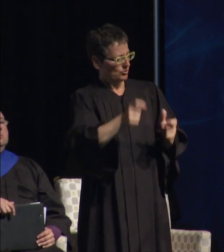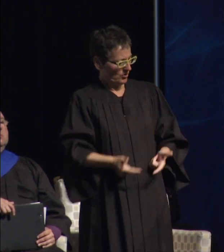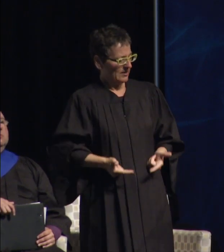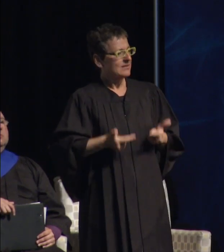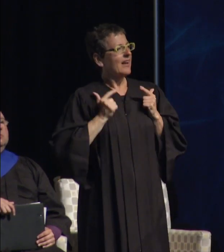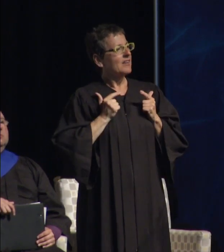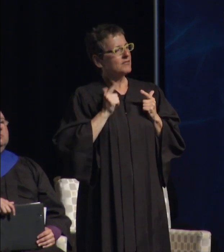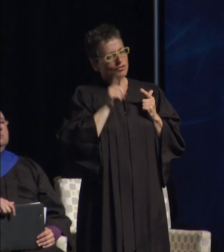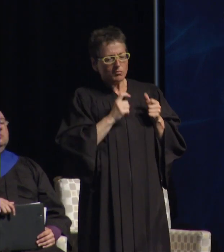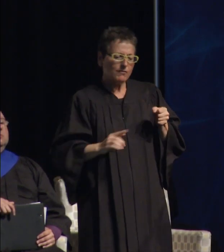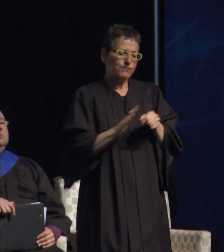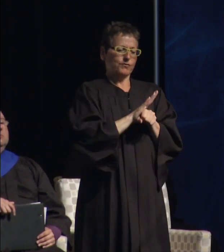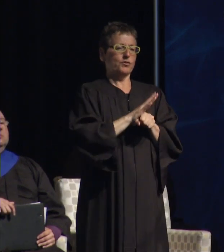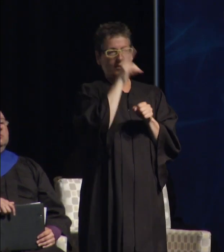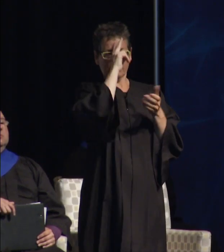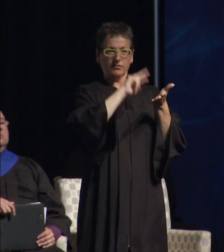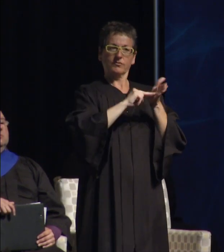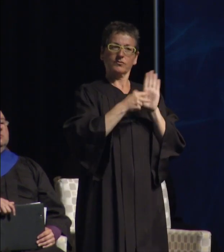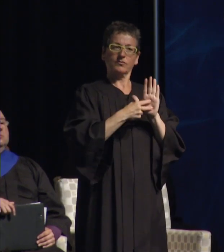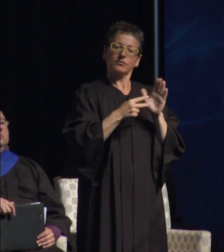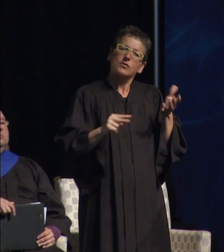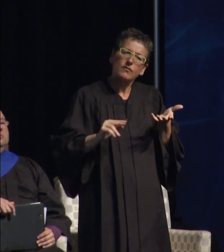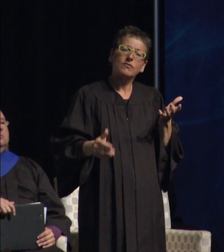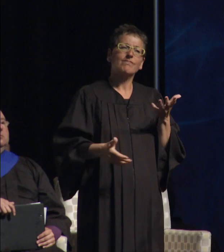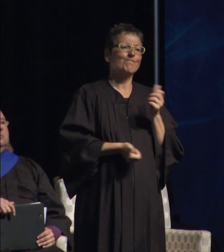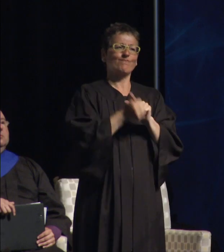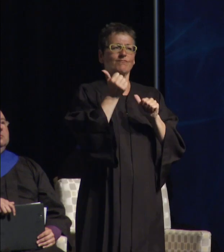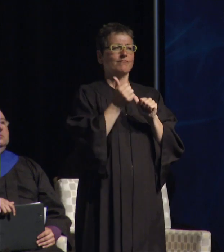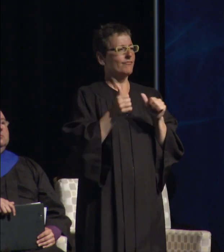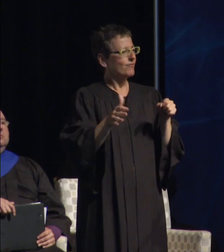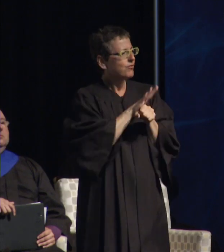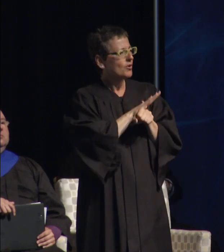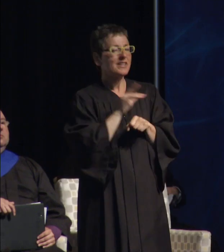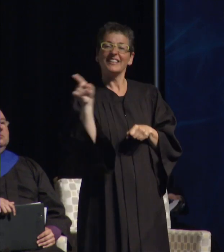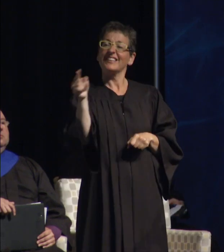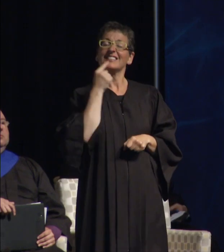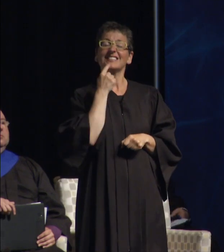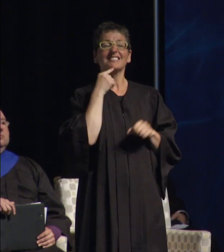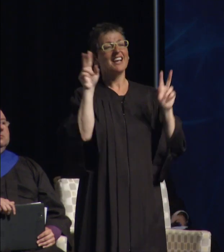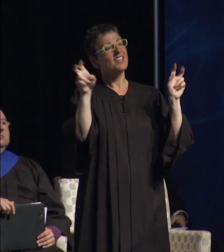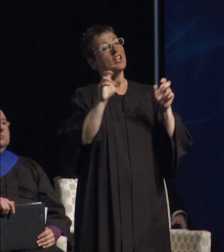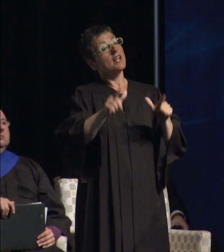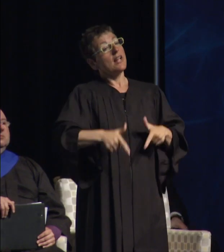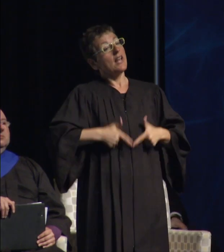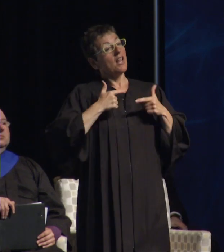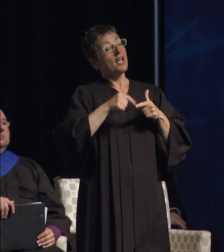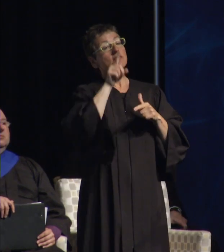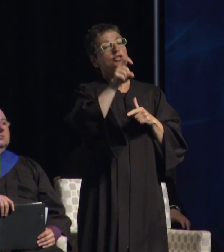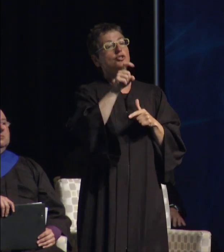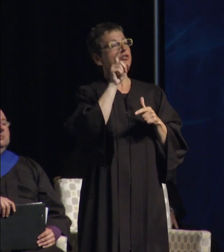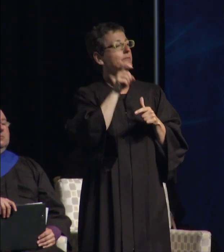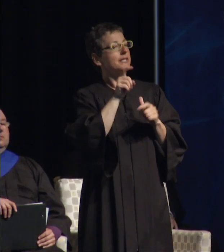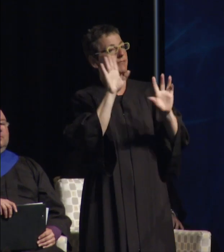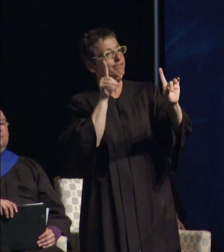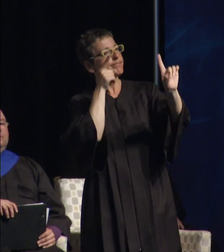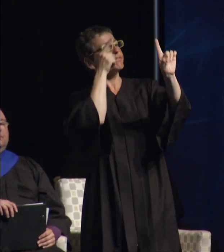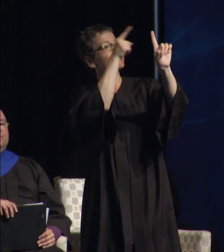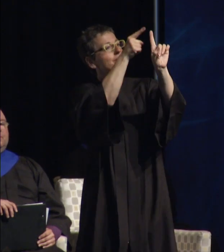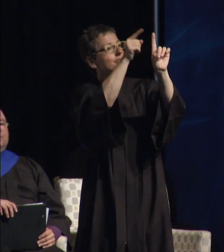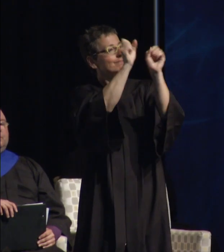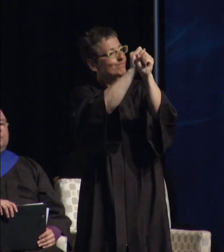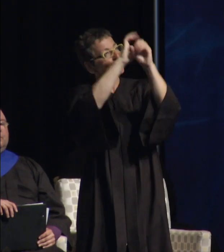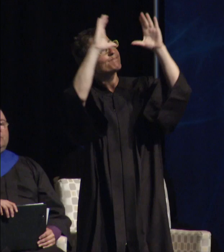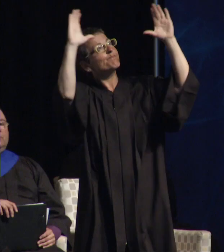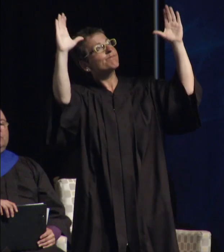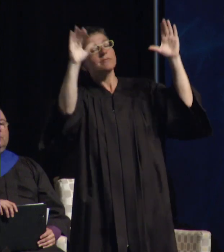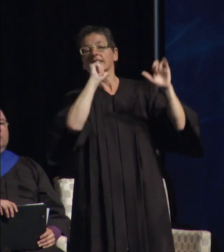fully. He often stated that life should be a mission, not an intermission. And he would explain and tell